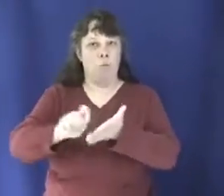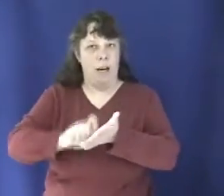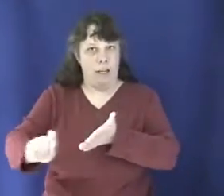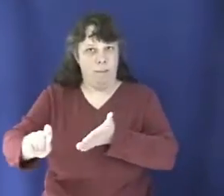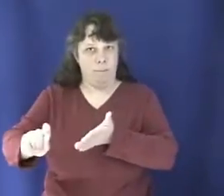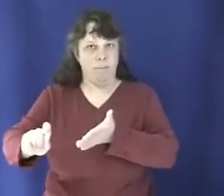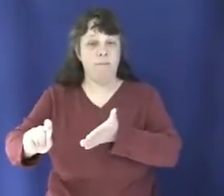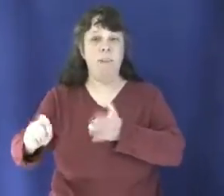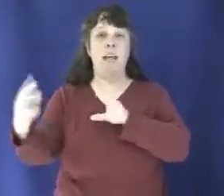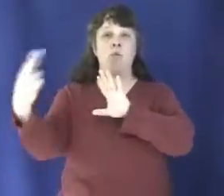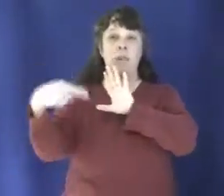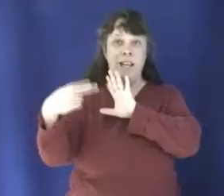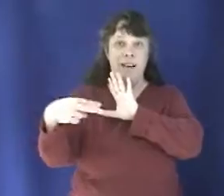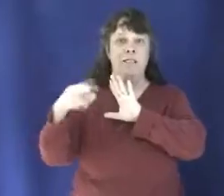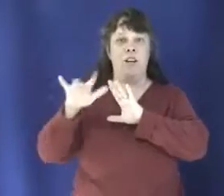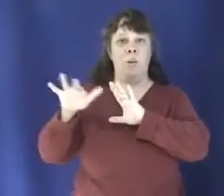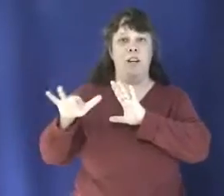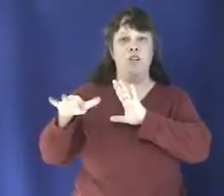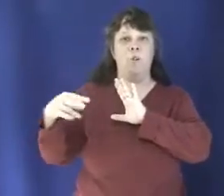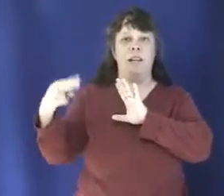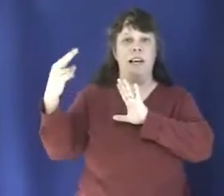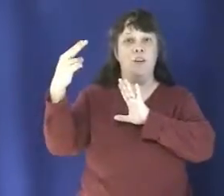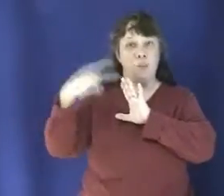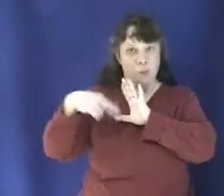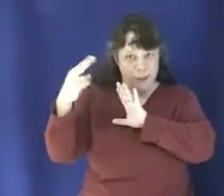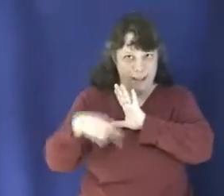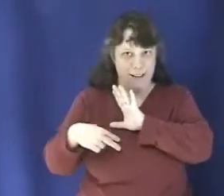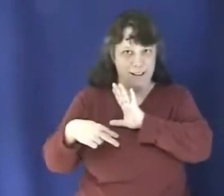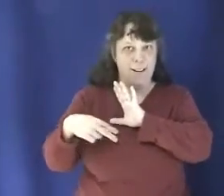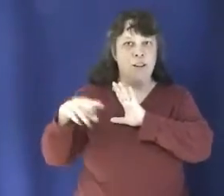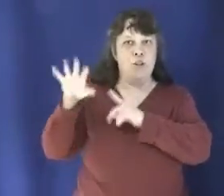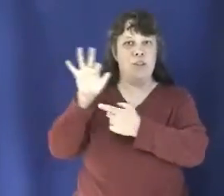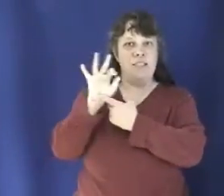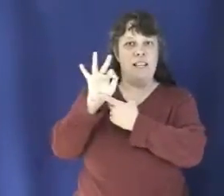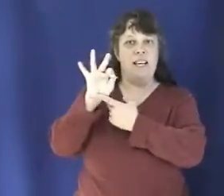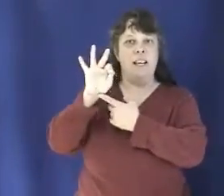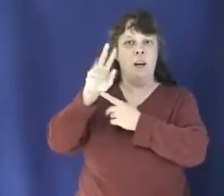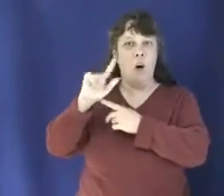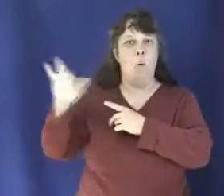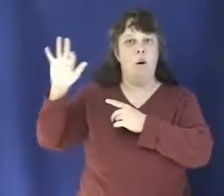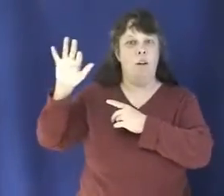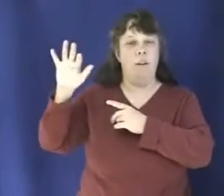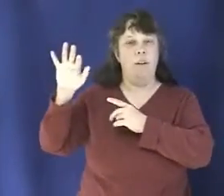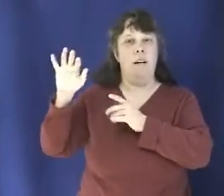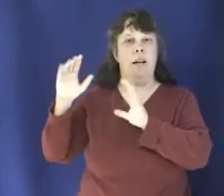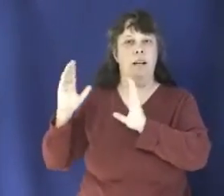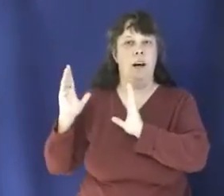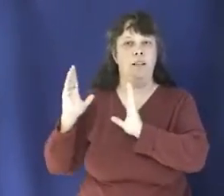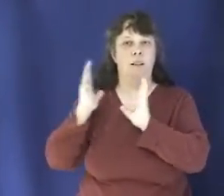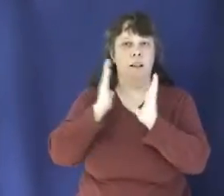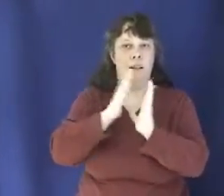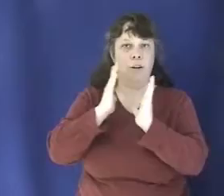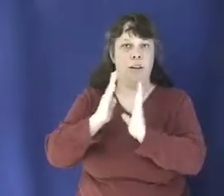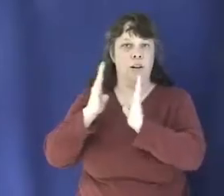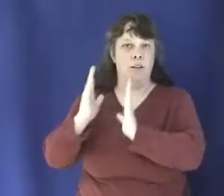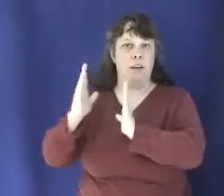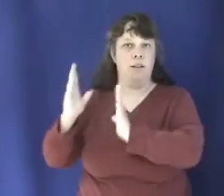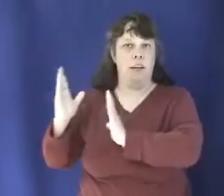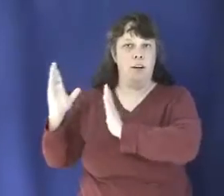writing. And reading finger spelling should be like reading. You should see a word and not letter, letter, letter, letter,